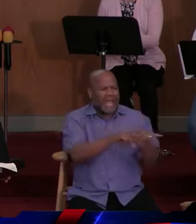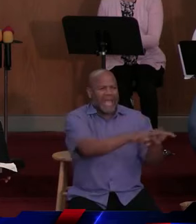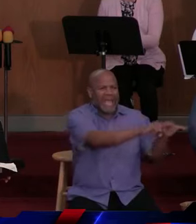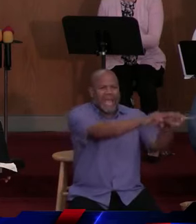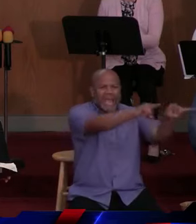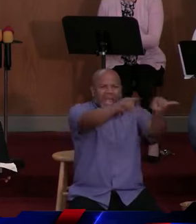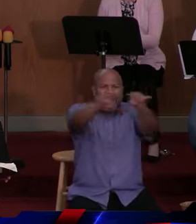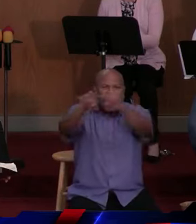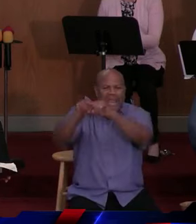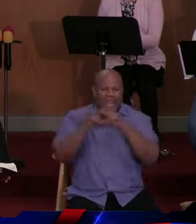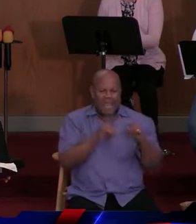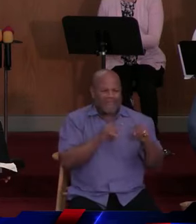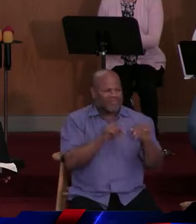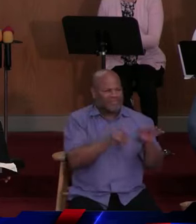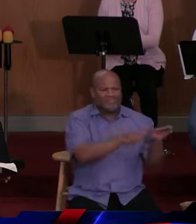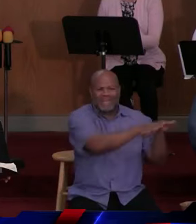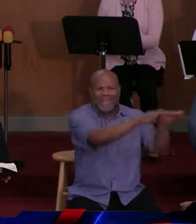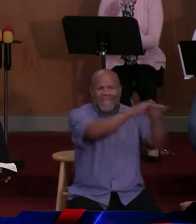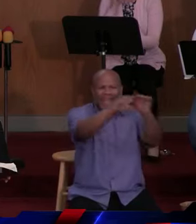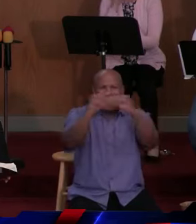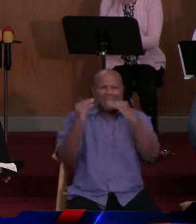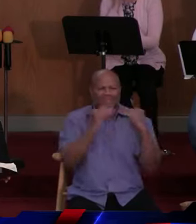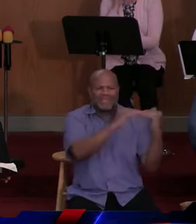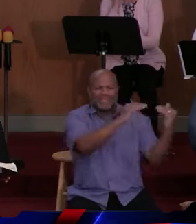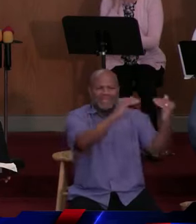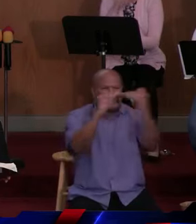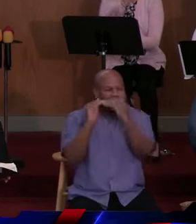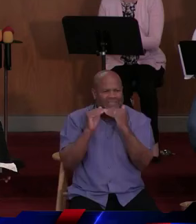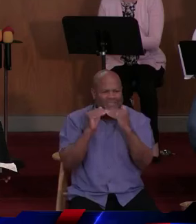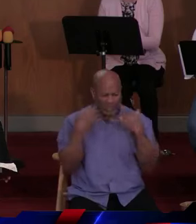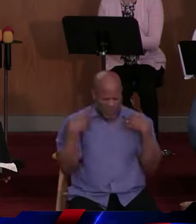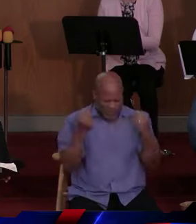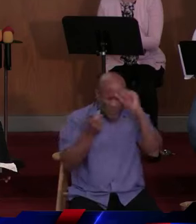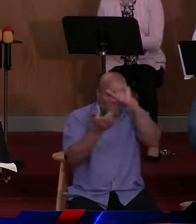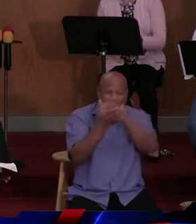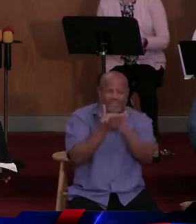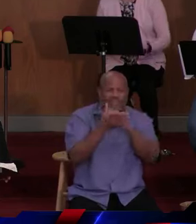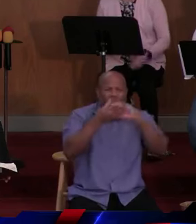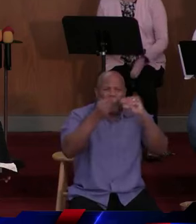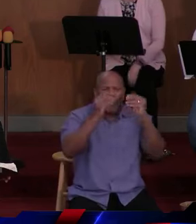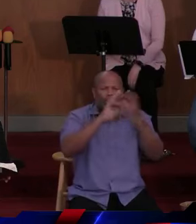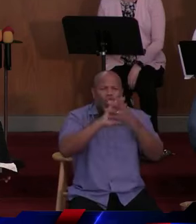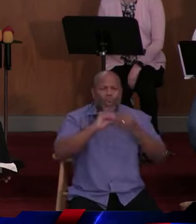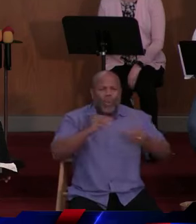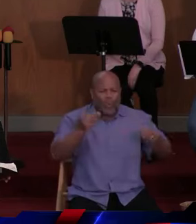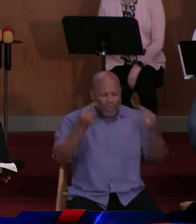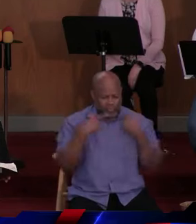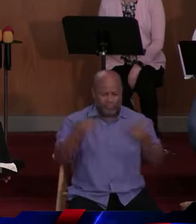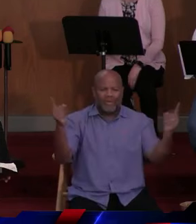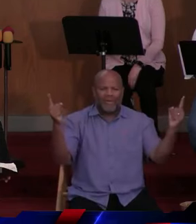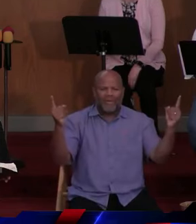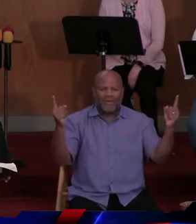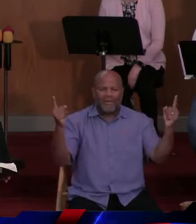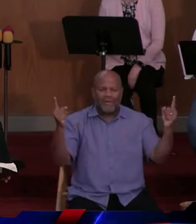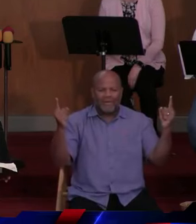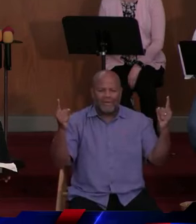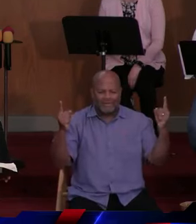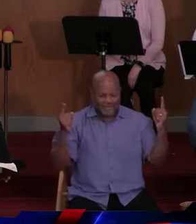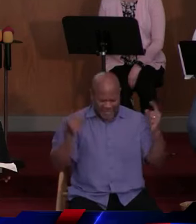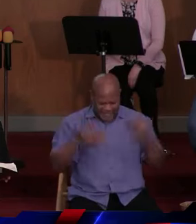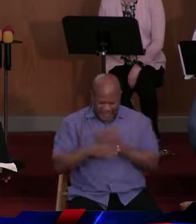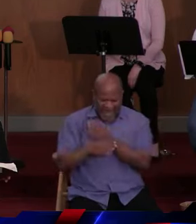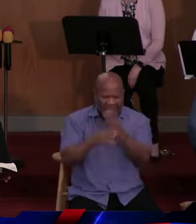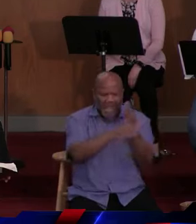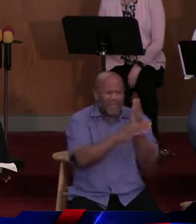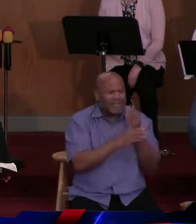possess to empower the ministries in which we serve. Courage to believe that the story we tell is still worth sharing. It is